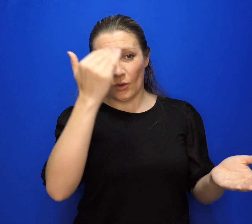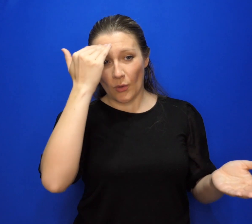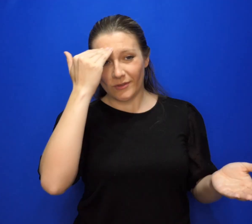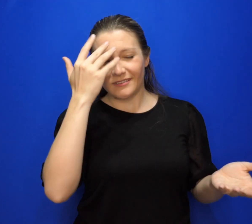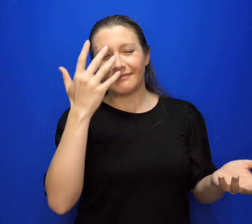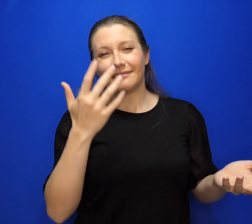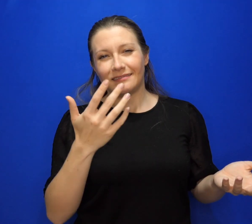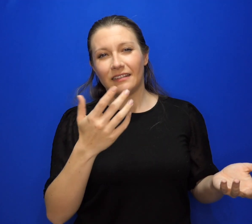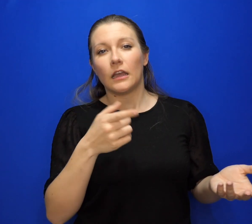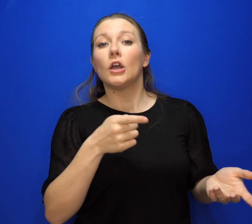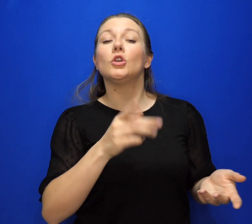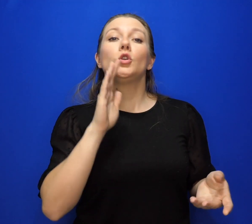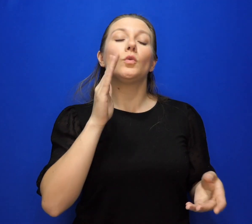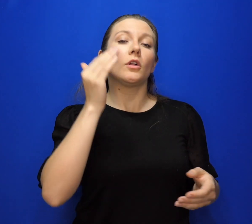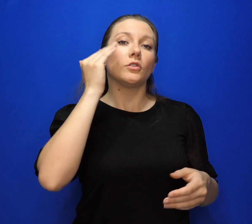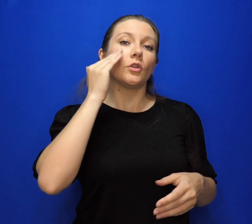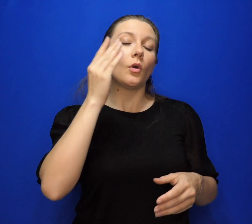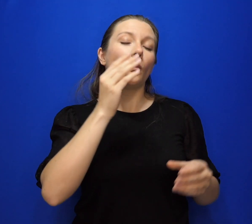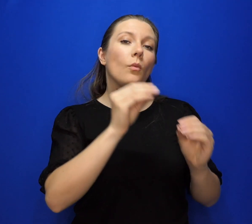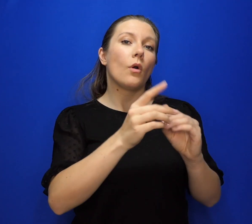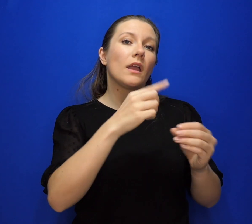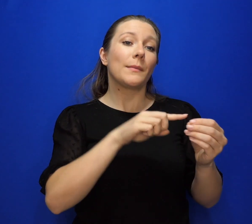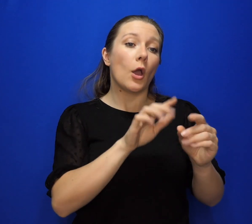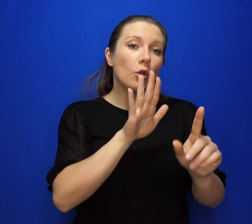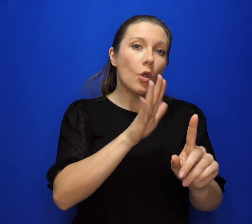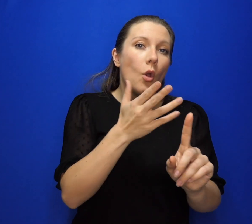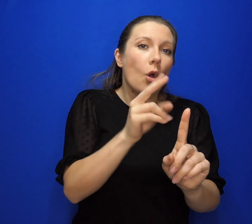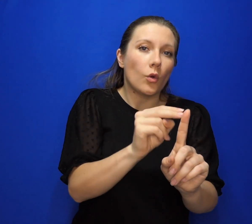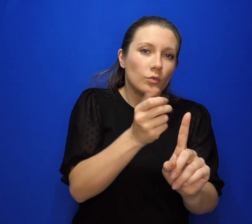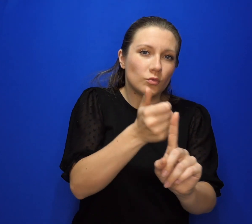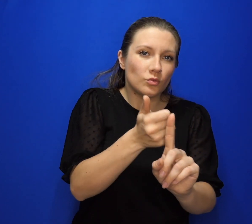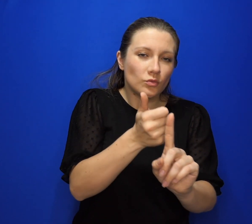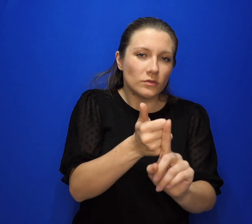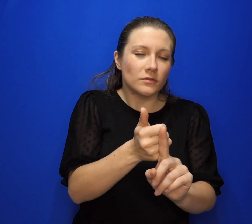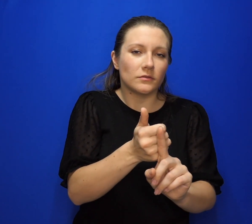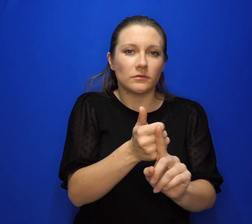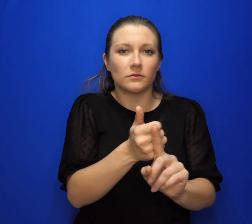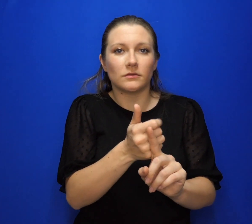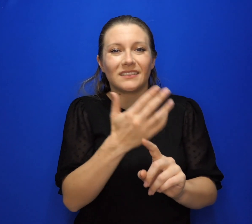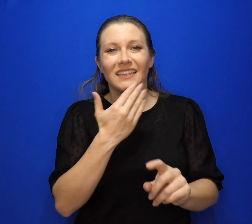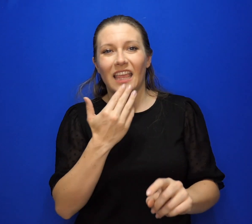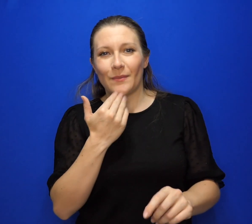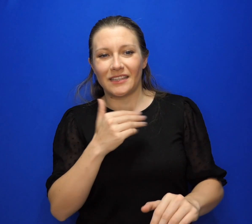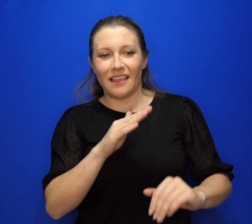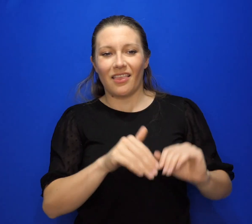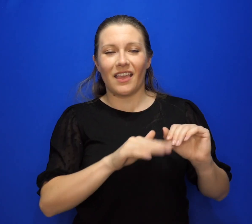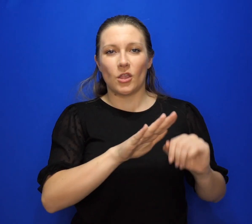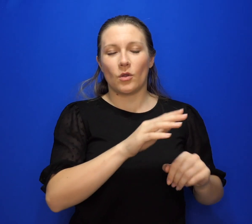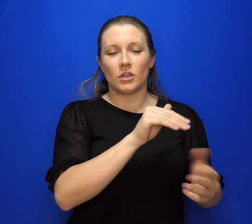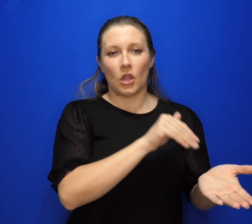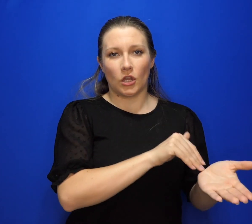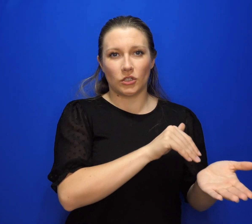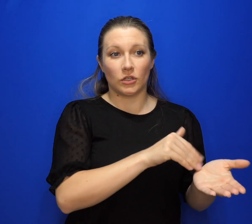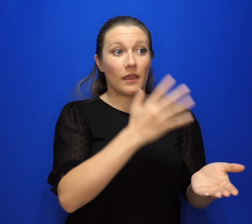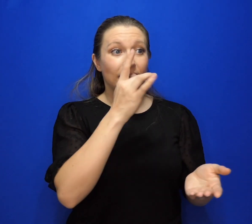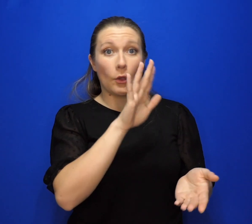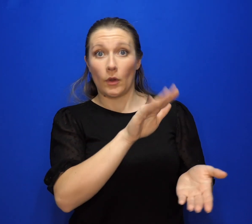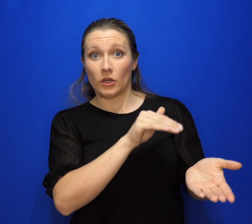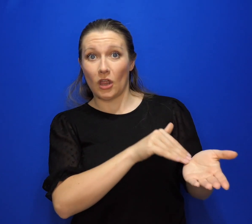you will know more about your navigation of diabetes than your clinician knows, because your